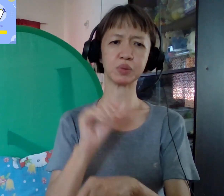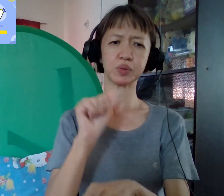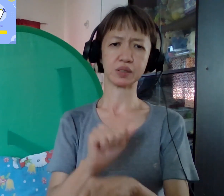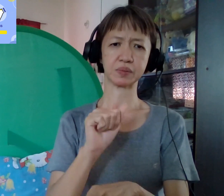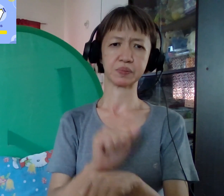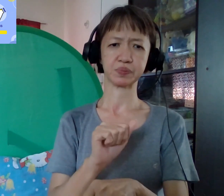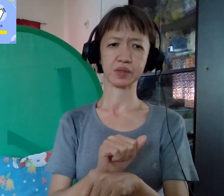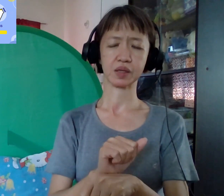work.